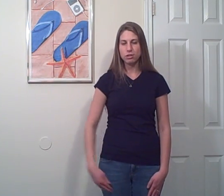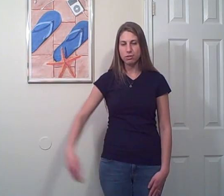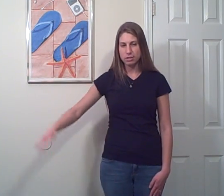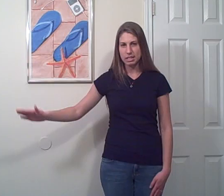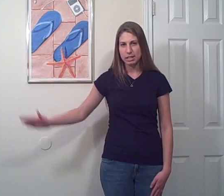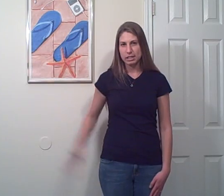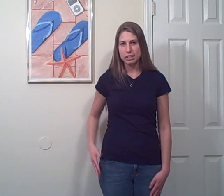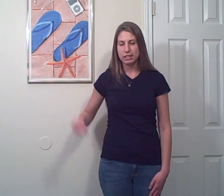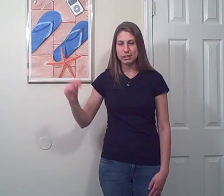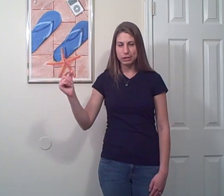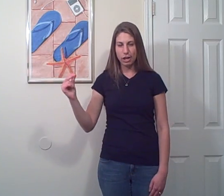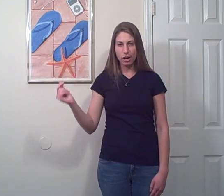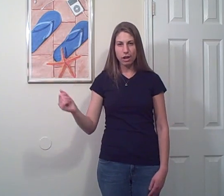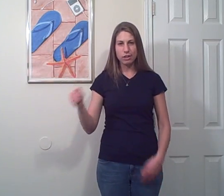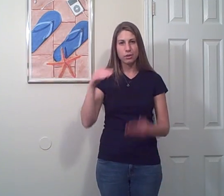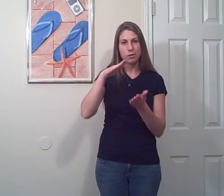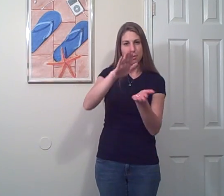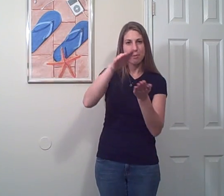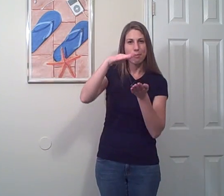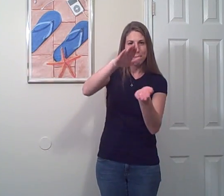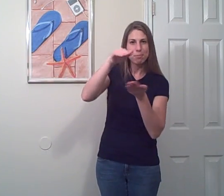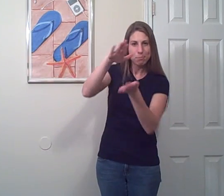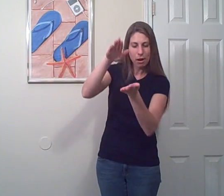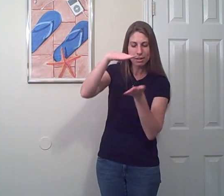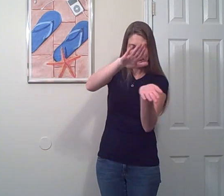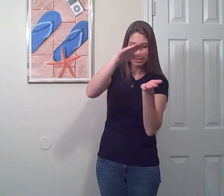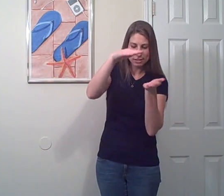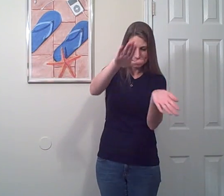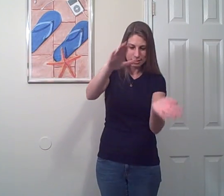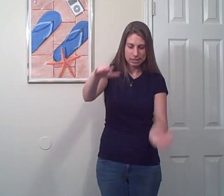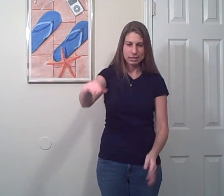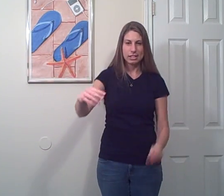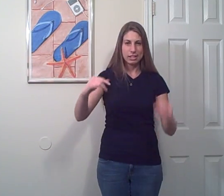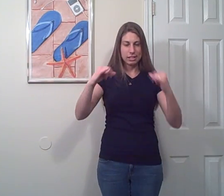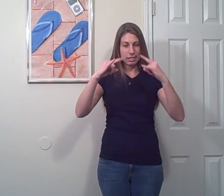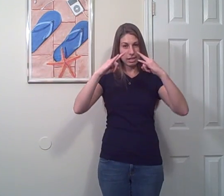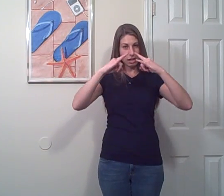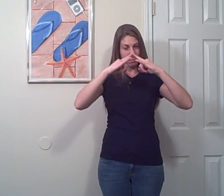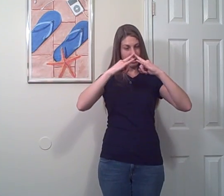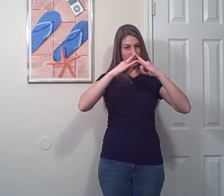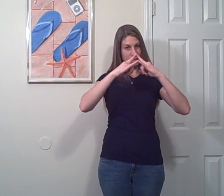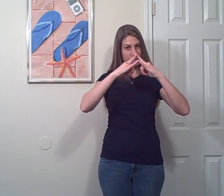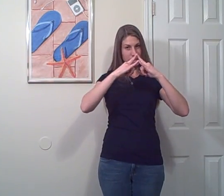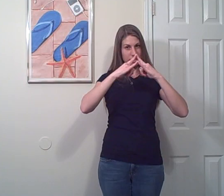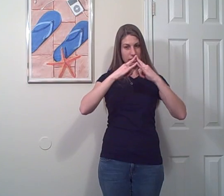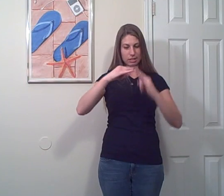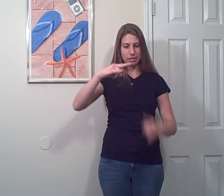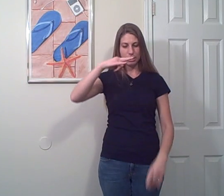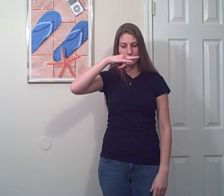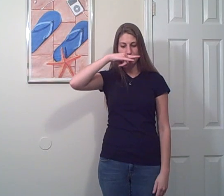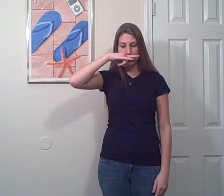use. Dog, bark, camp, like a tent,